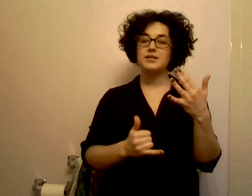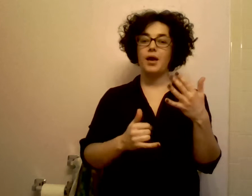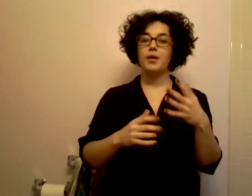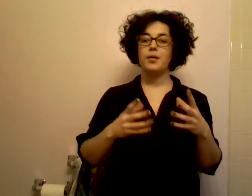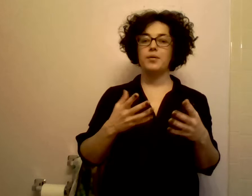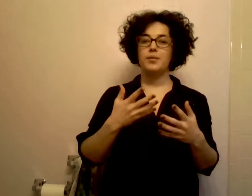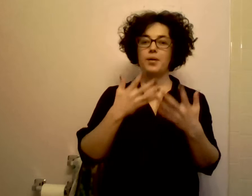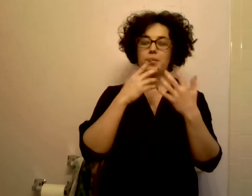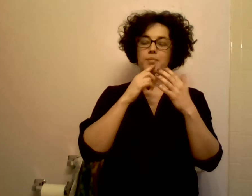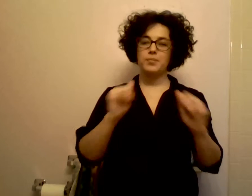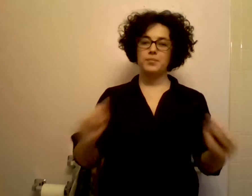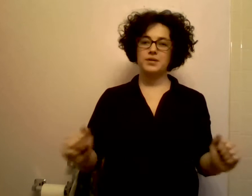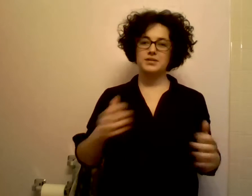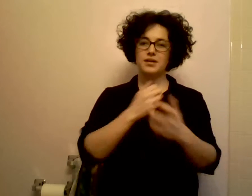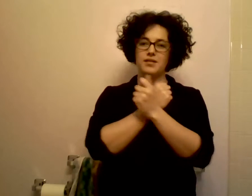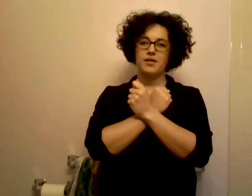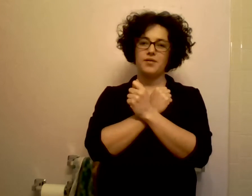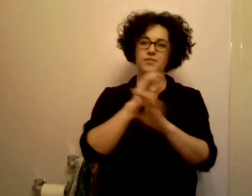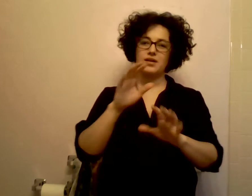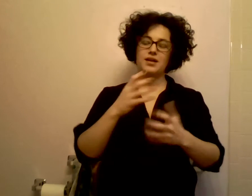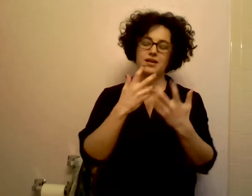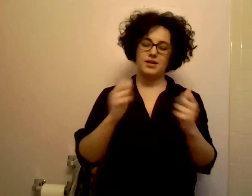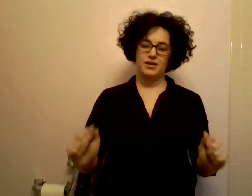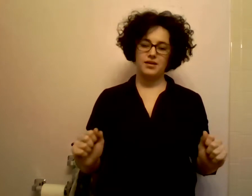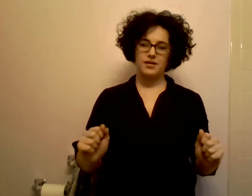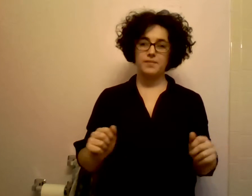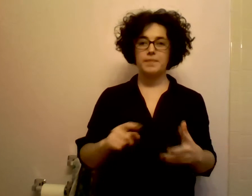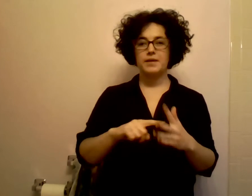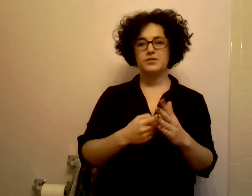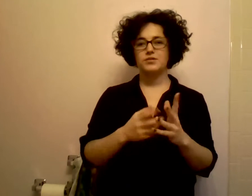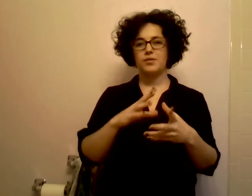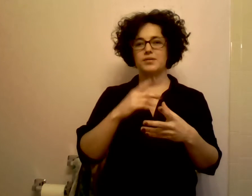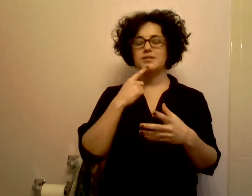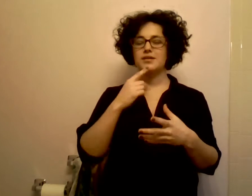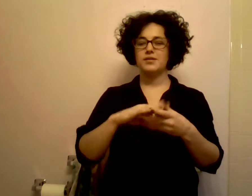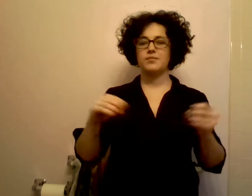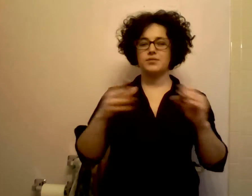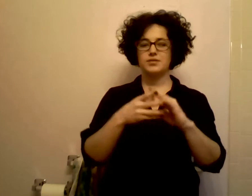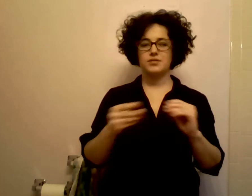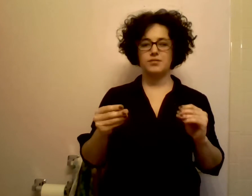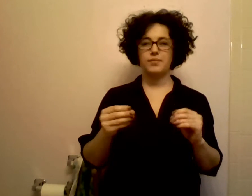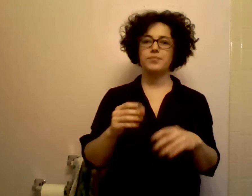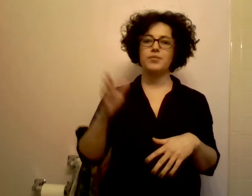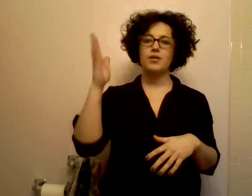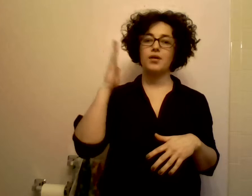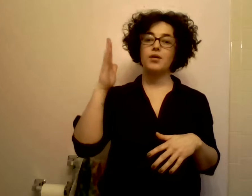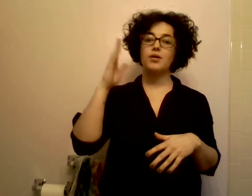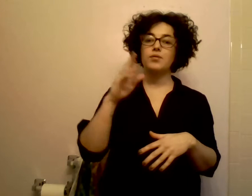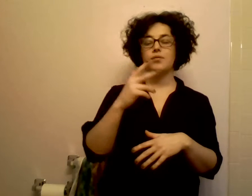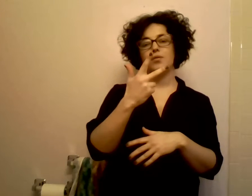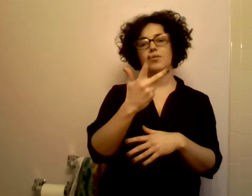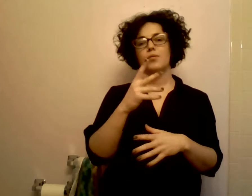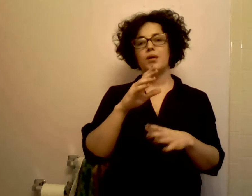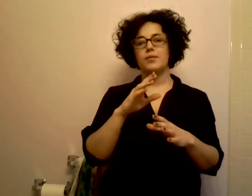like to begin by telling you a story. There once were three brick masons working together on a building. A little boy